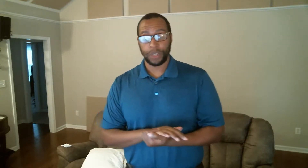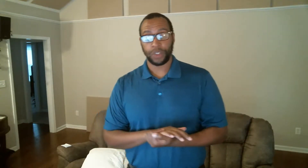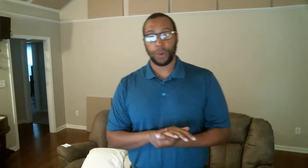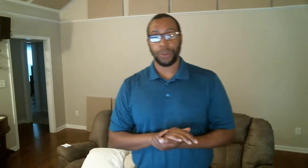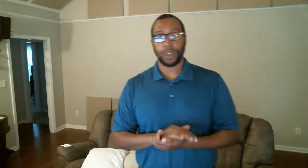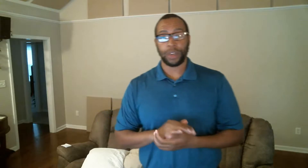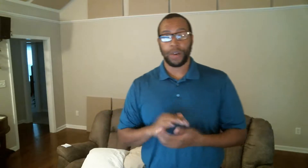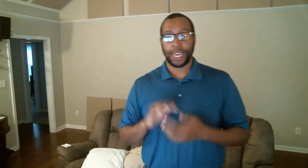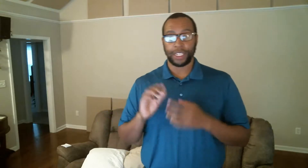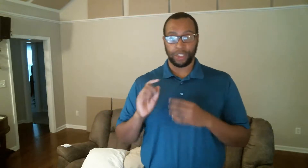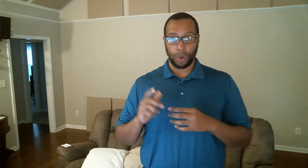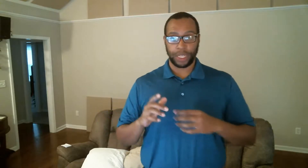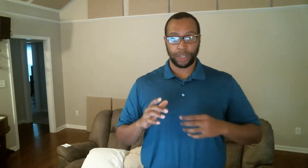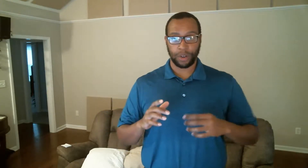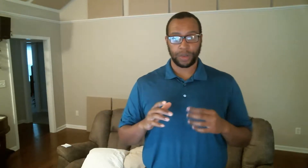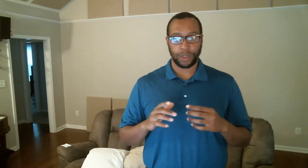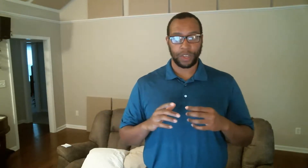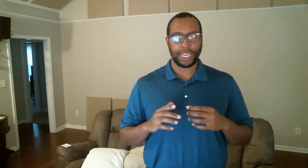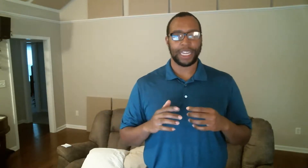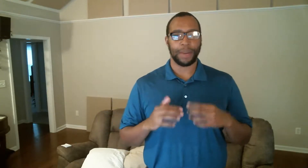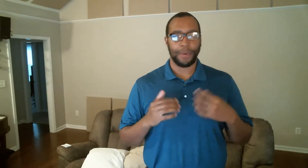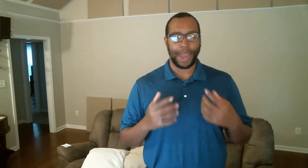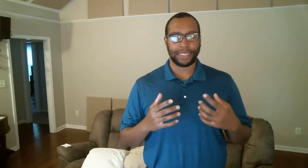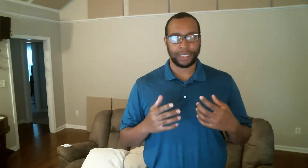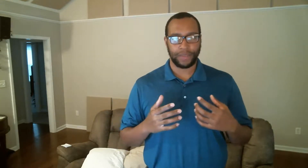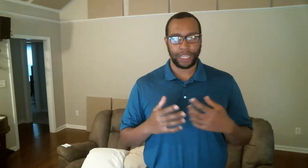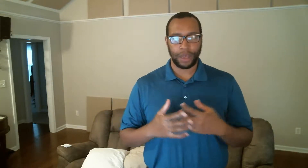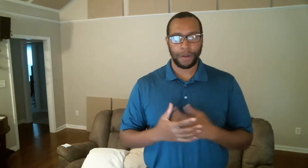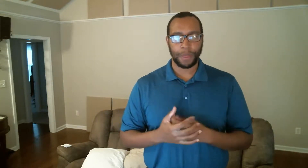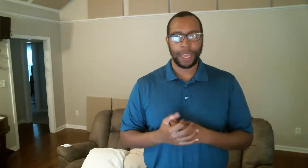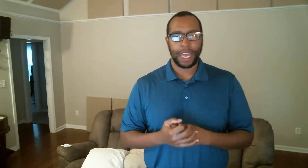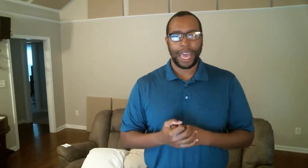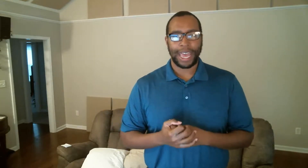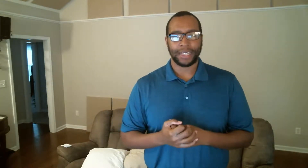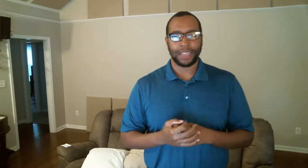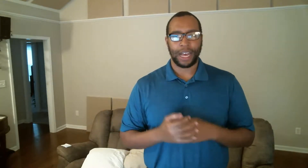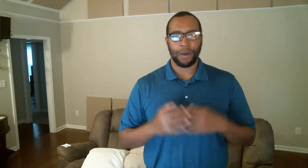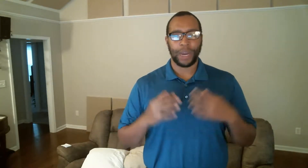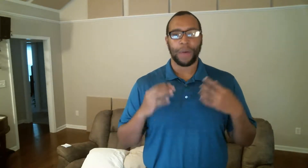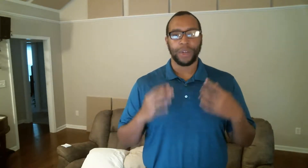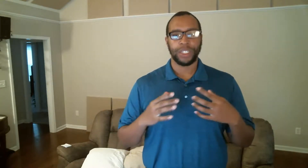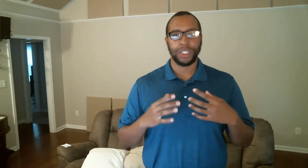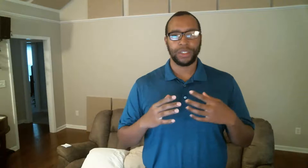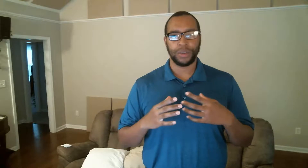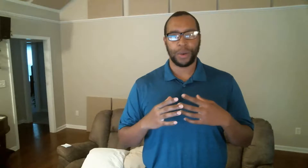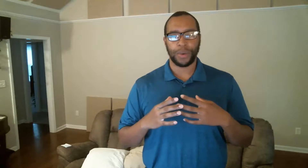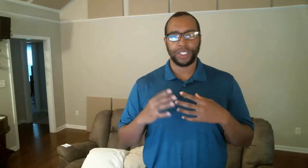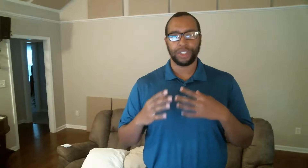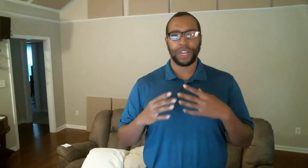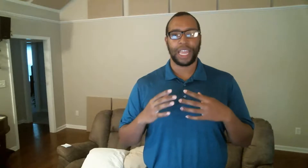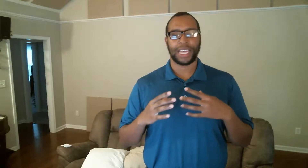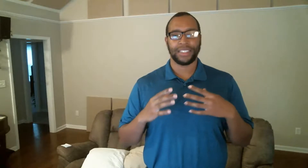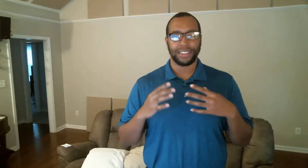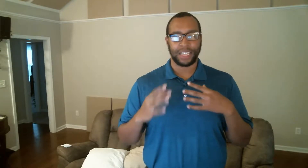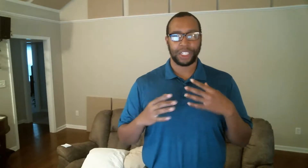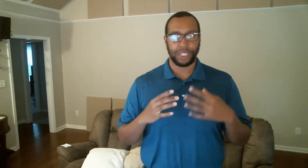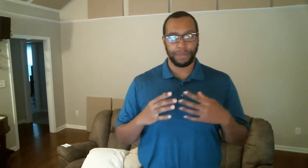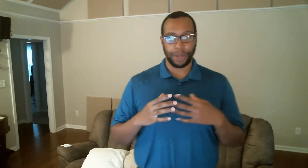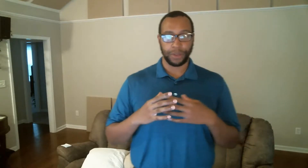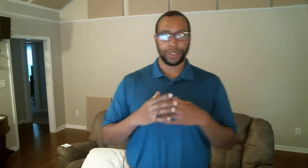So you can go ahead and join the group so you can get in a practice video. And what I want you to do, I want you to treat it like a discussion post.